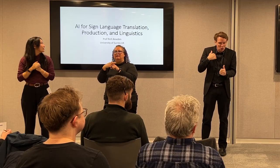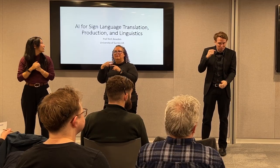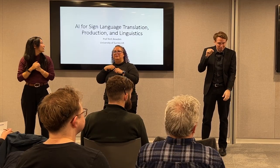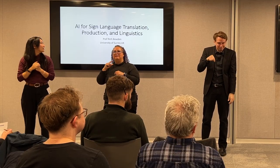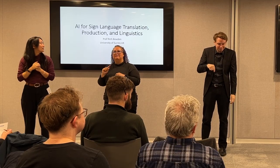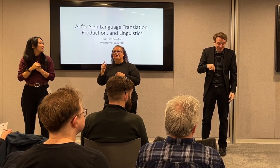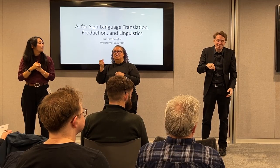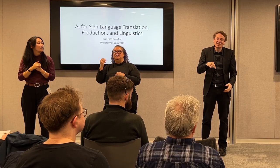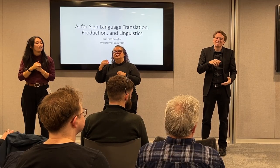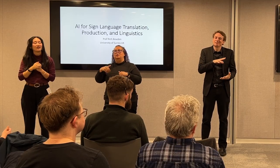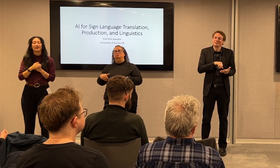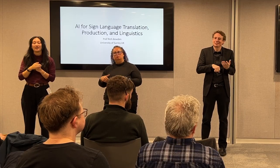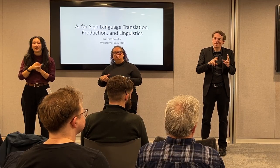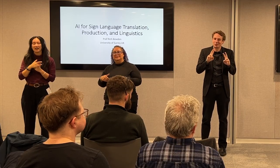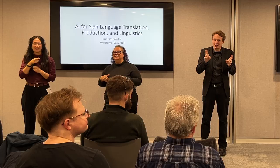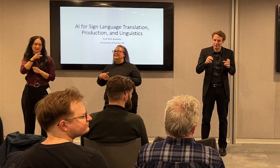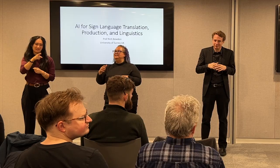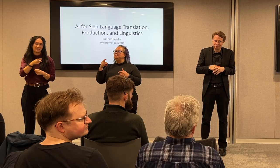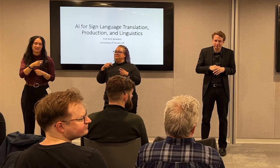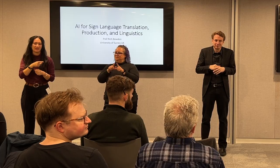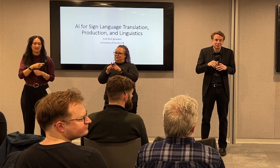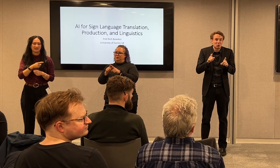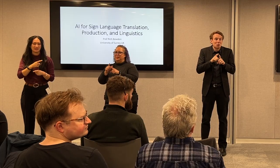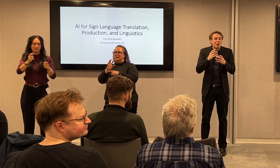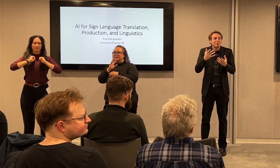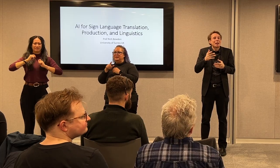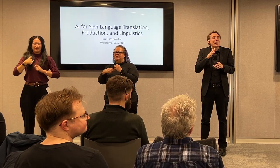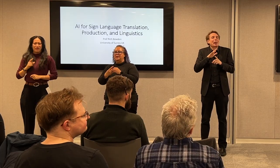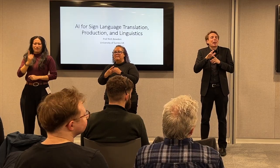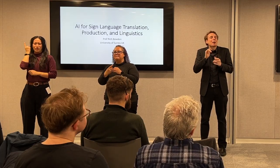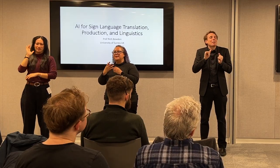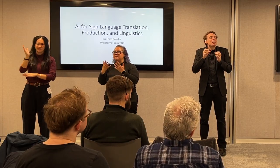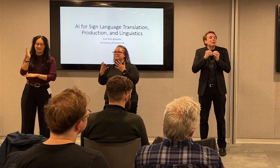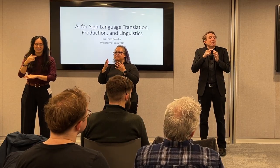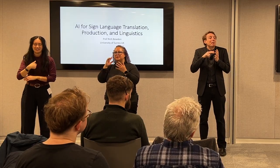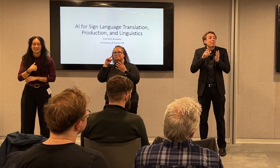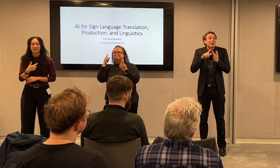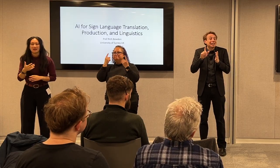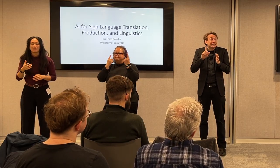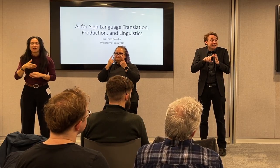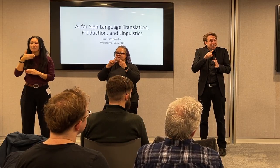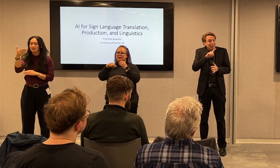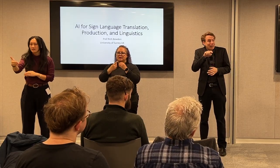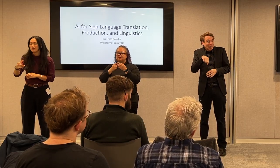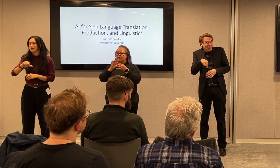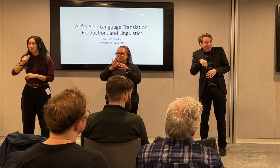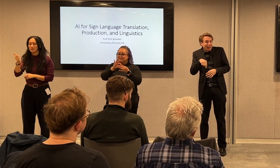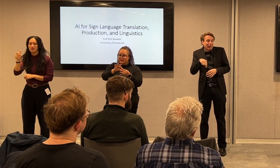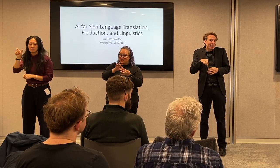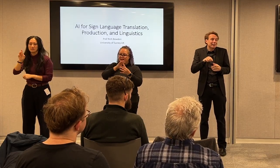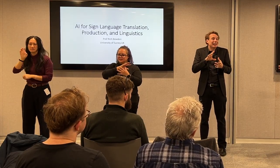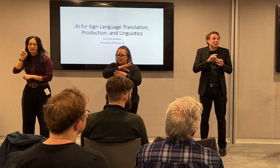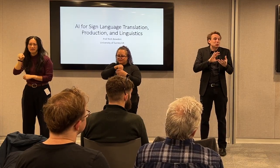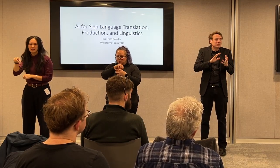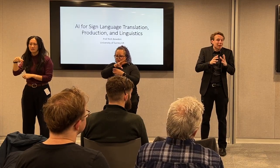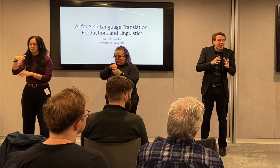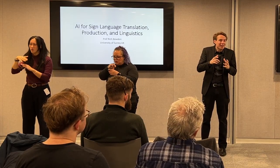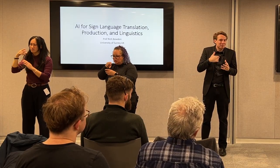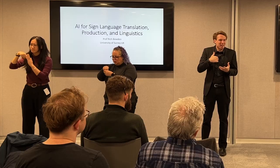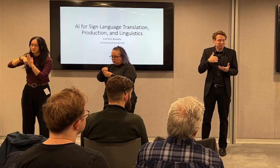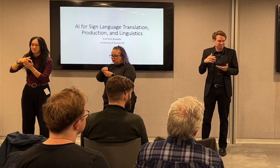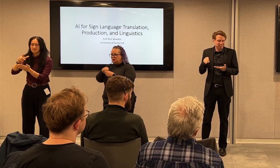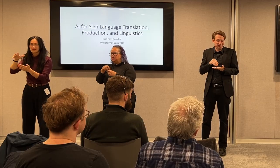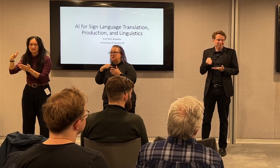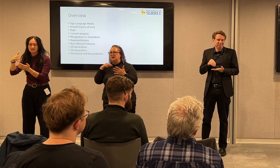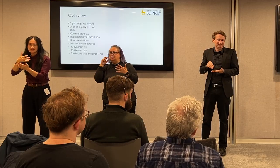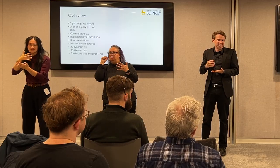also talked about getting Bensi to come and do a bit on sign, but I've kind of rolled that in as well. So there's maybe I'll talk